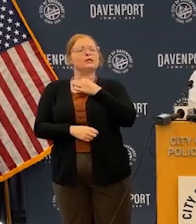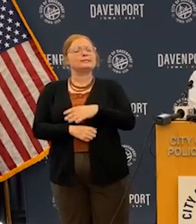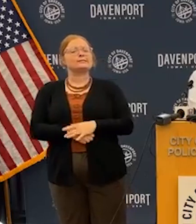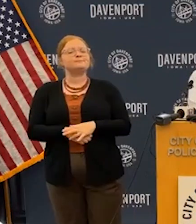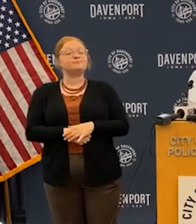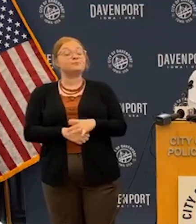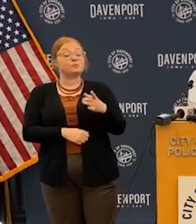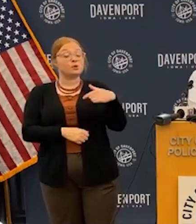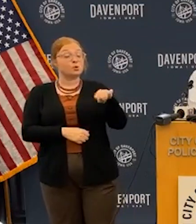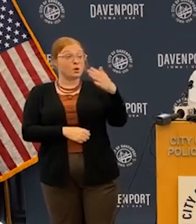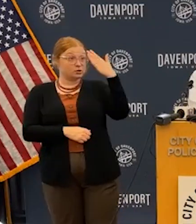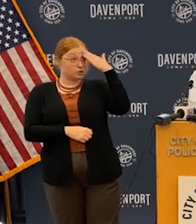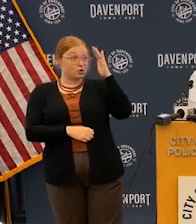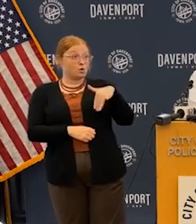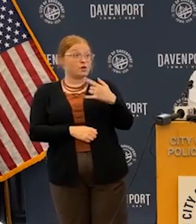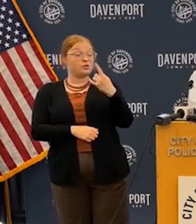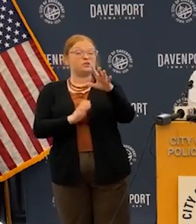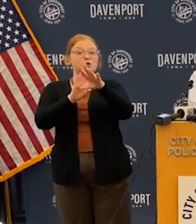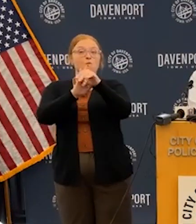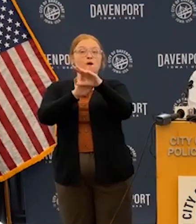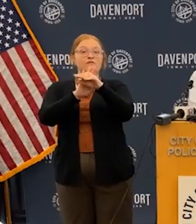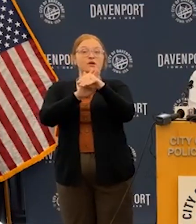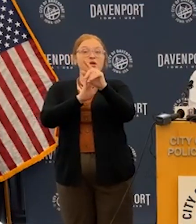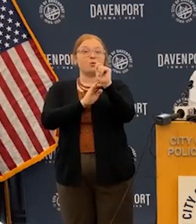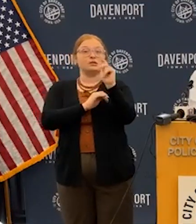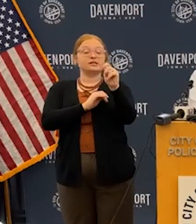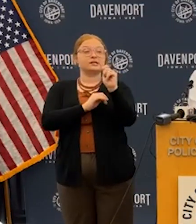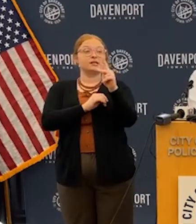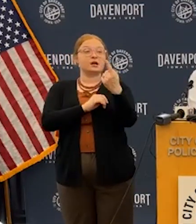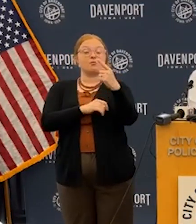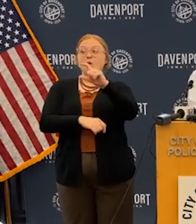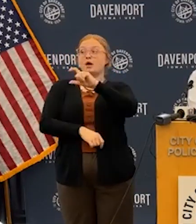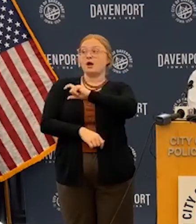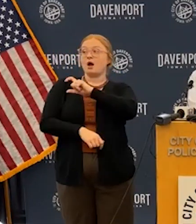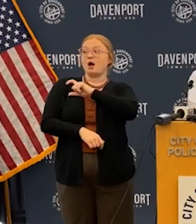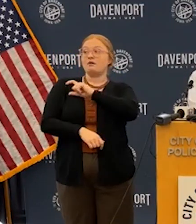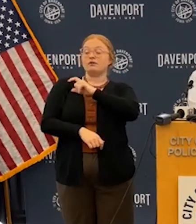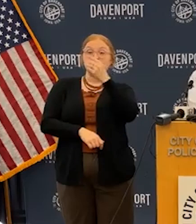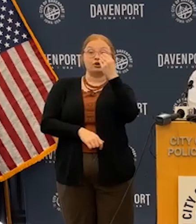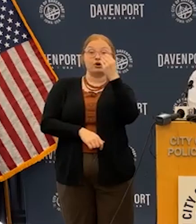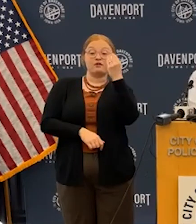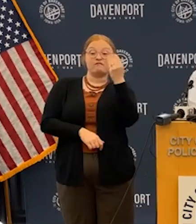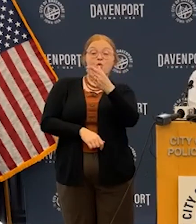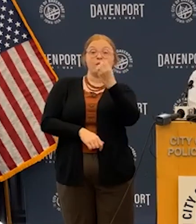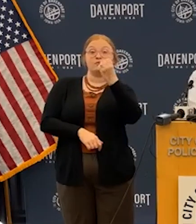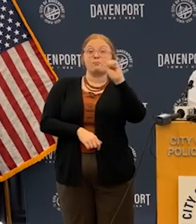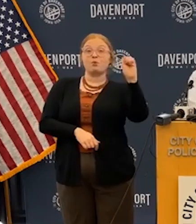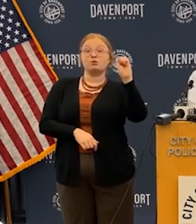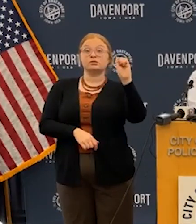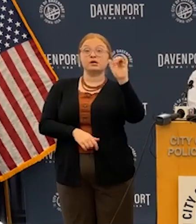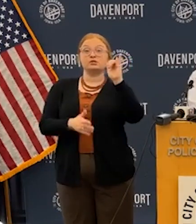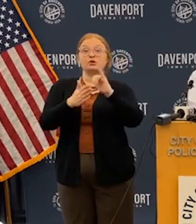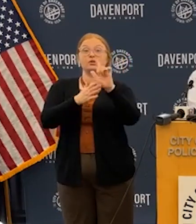officers telling protesters that Lisa Brooks snuck back into the building?